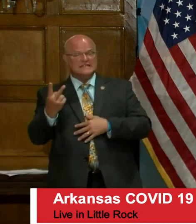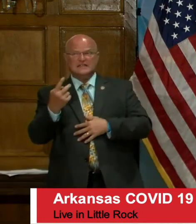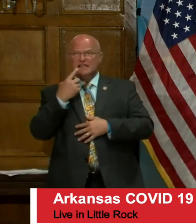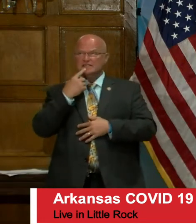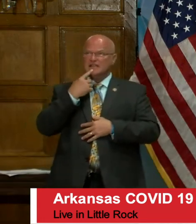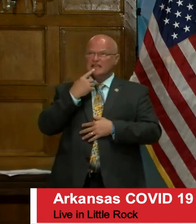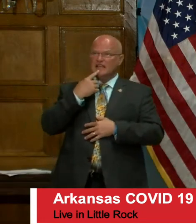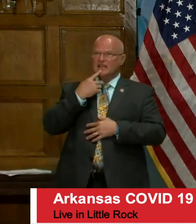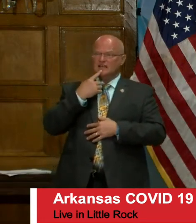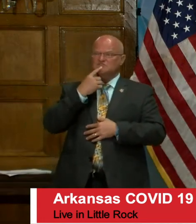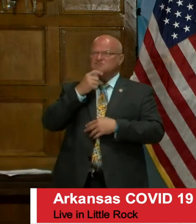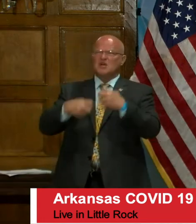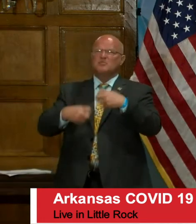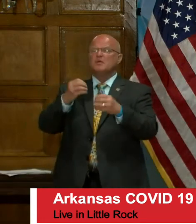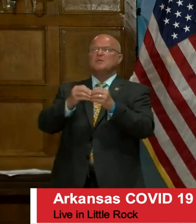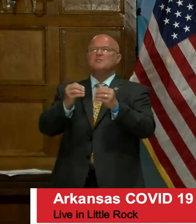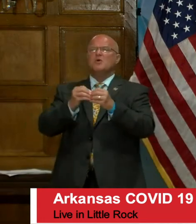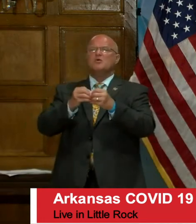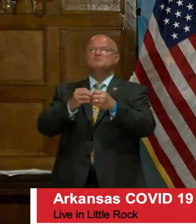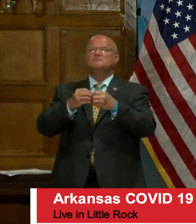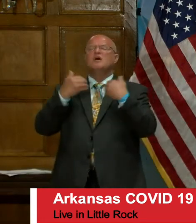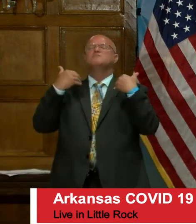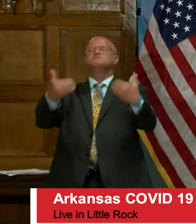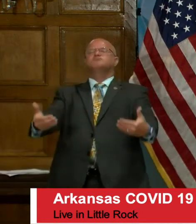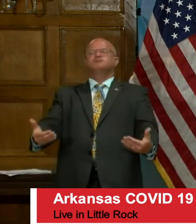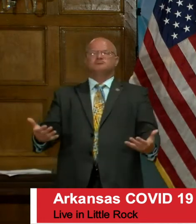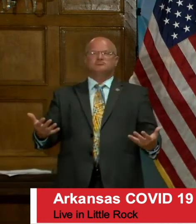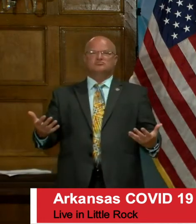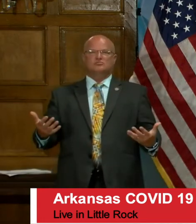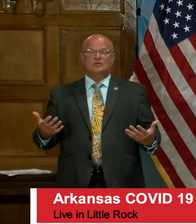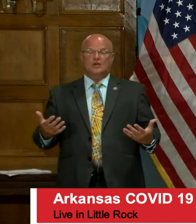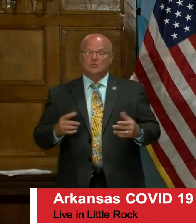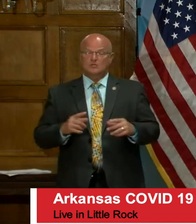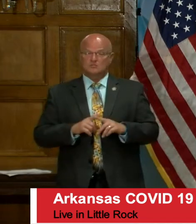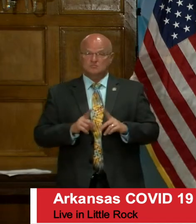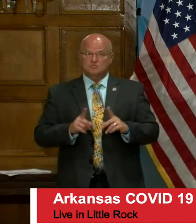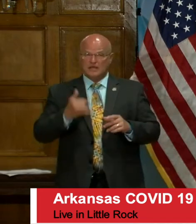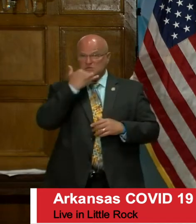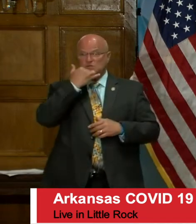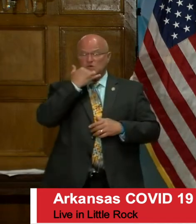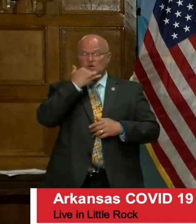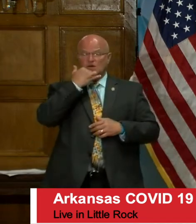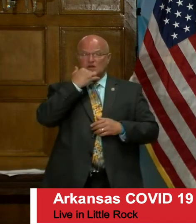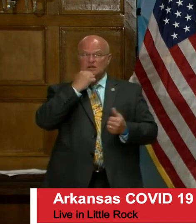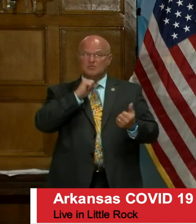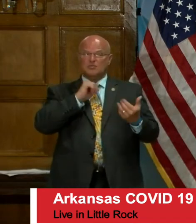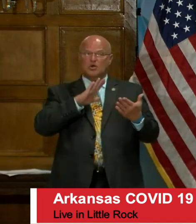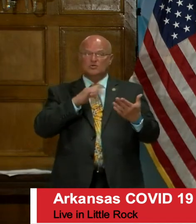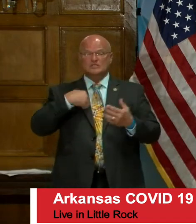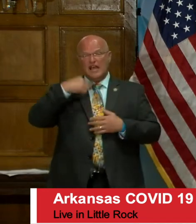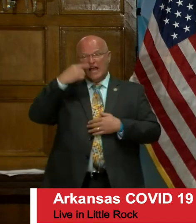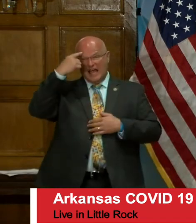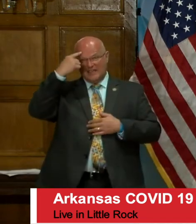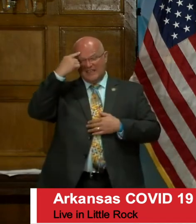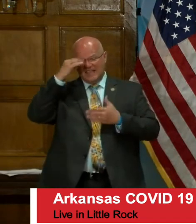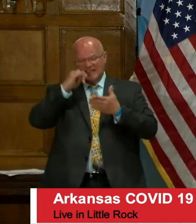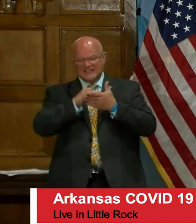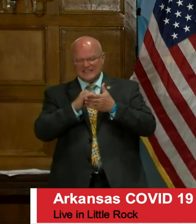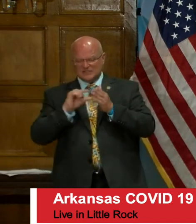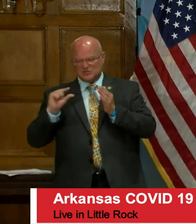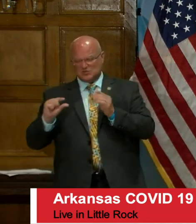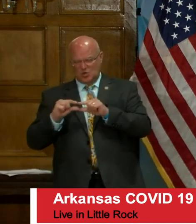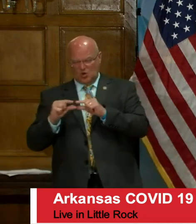they say, well, it's not a problem anymore, so let's just go out and do anything we want to do. That's the wrong approach. I think that's a